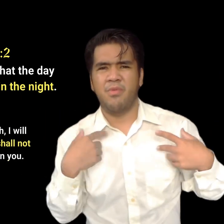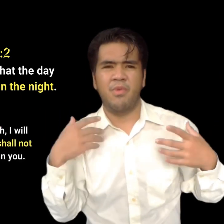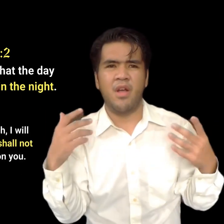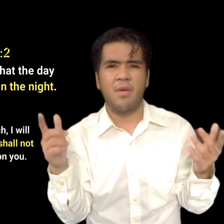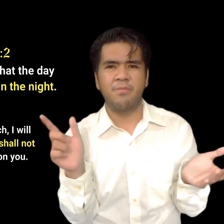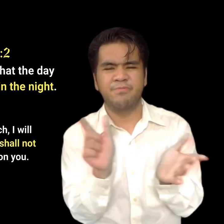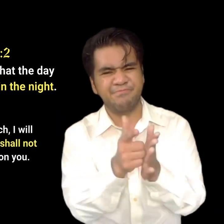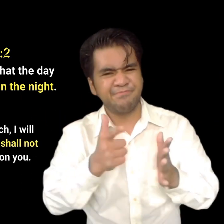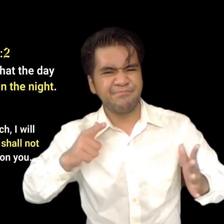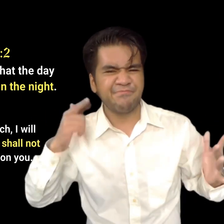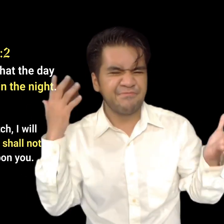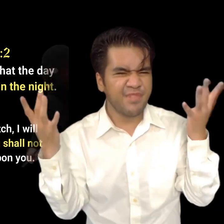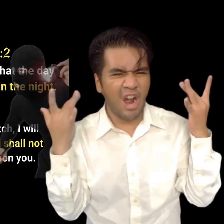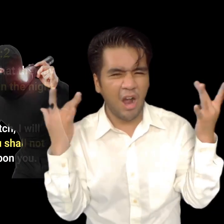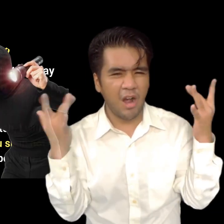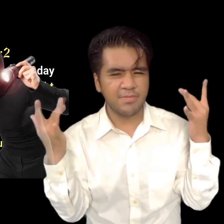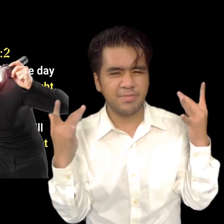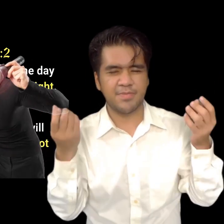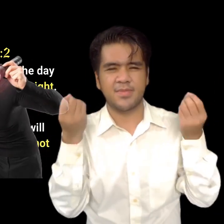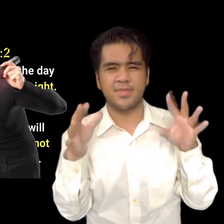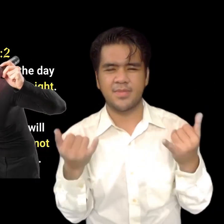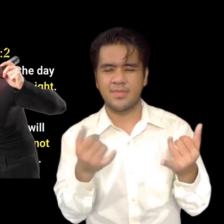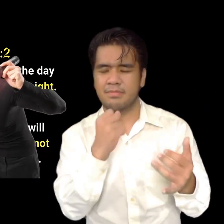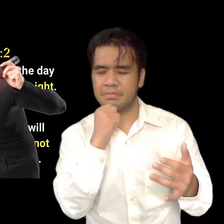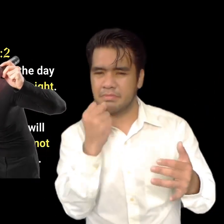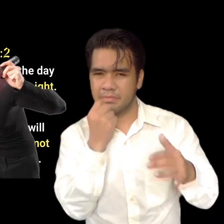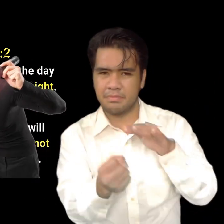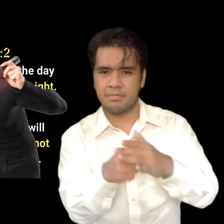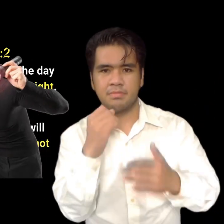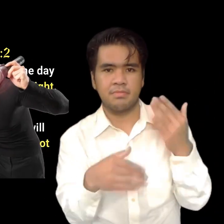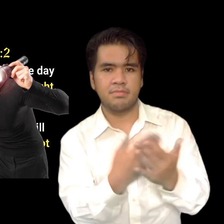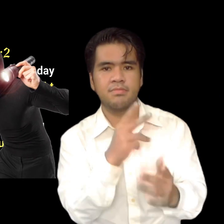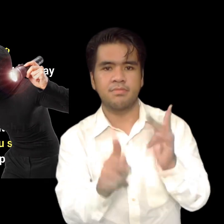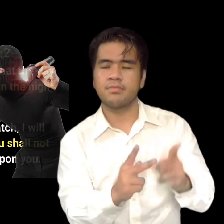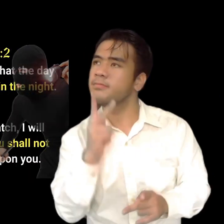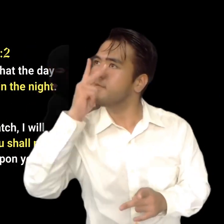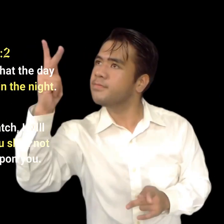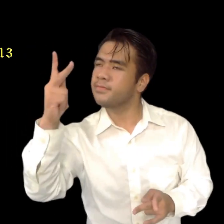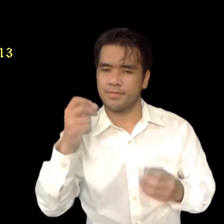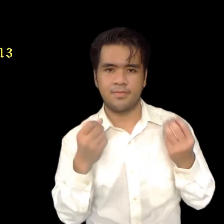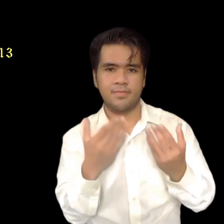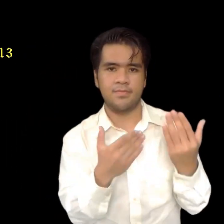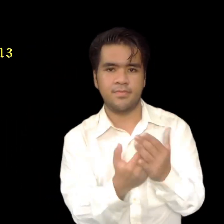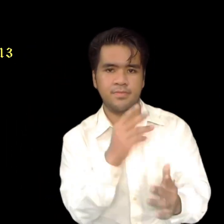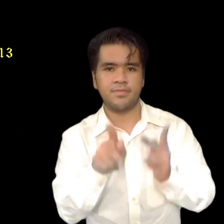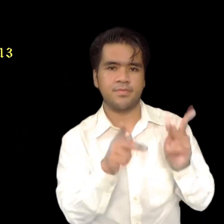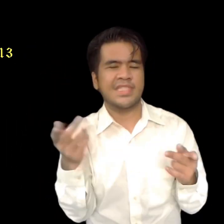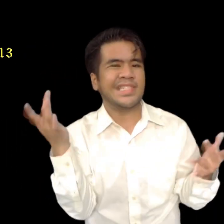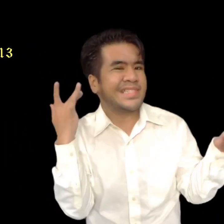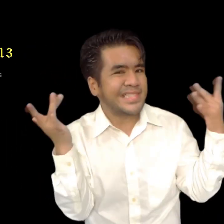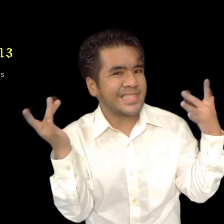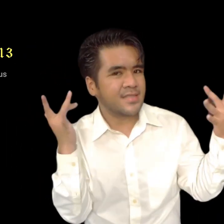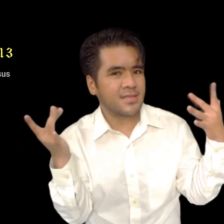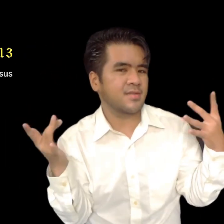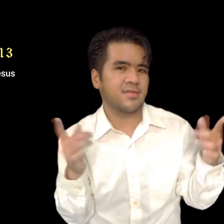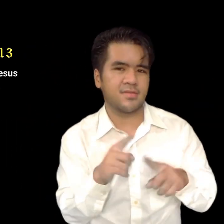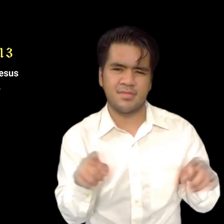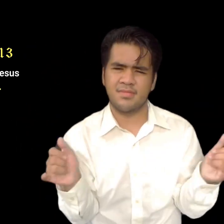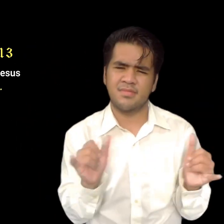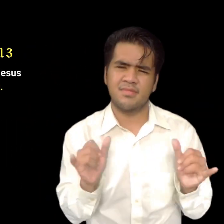the exact day or hour, just as when we don't know when a thief may come to rob our house. But in 1 Thessalonians chapter 3 verse 13